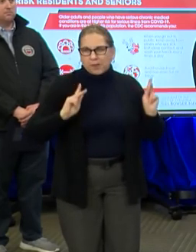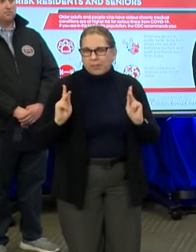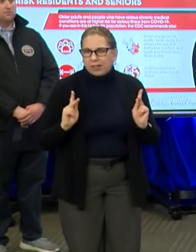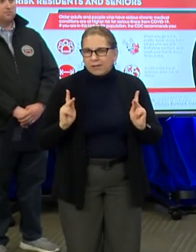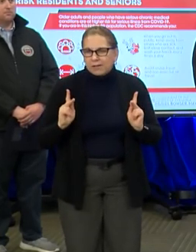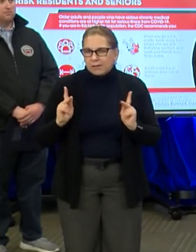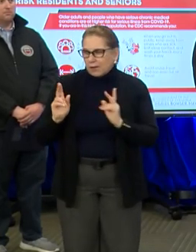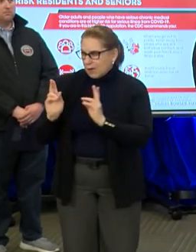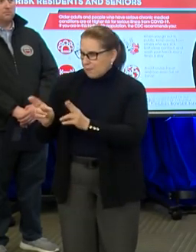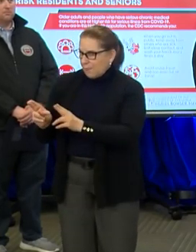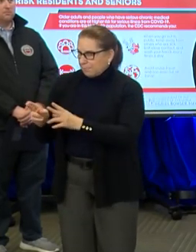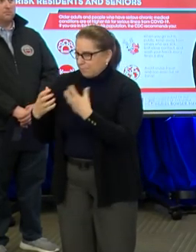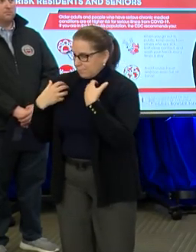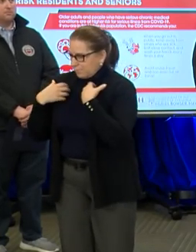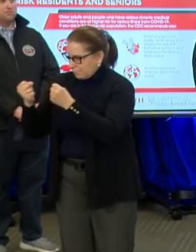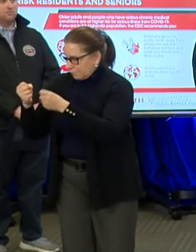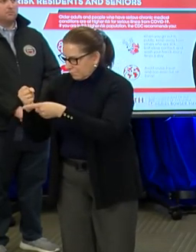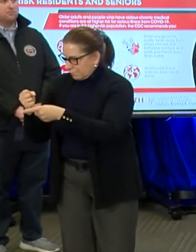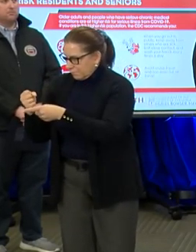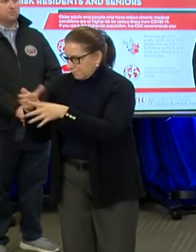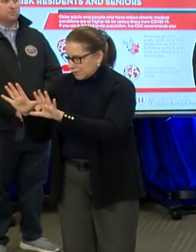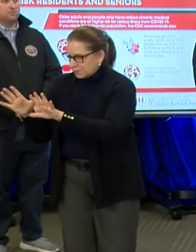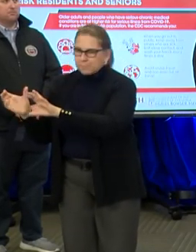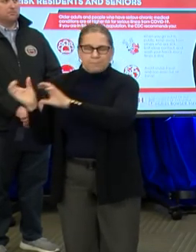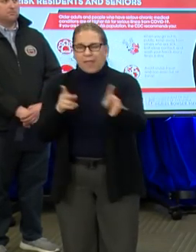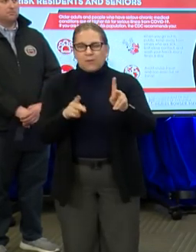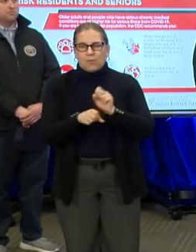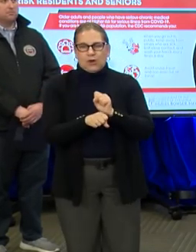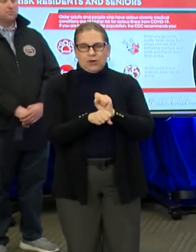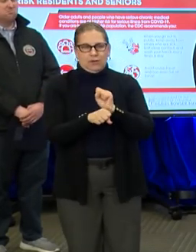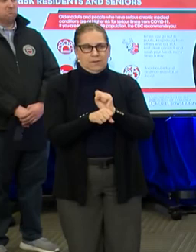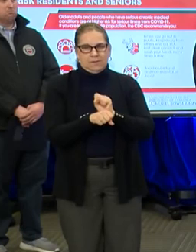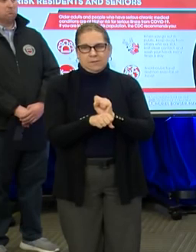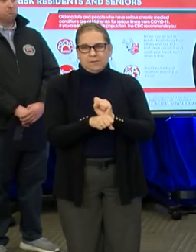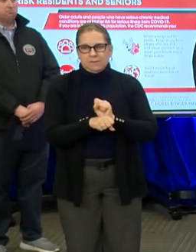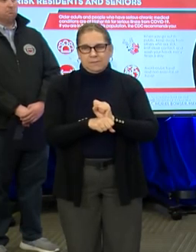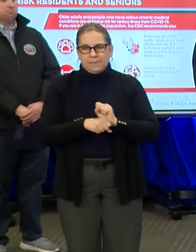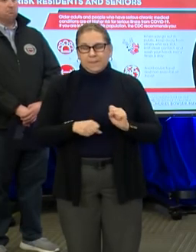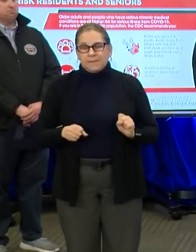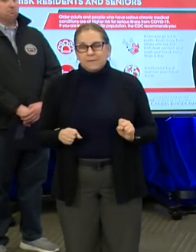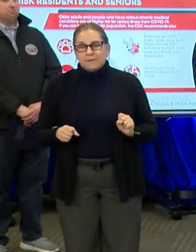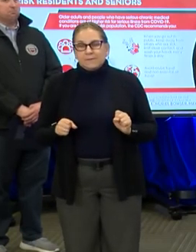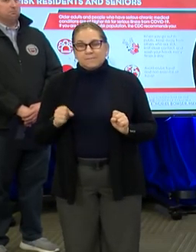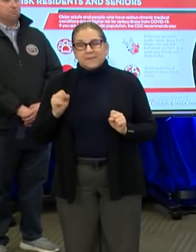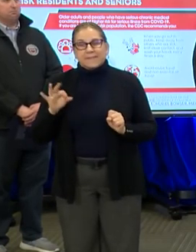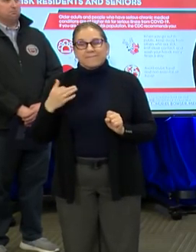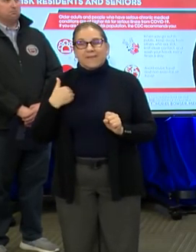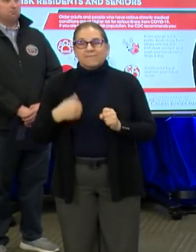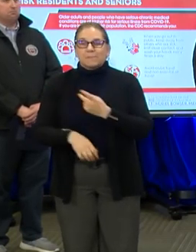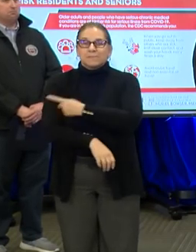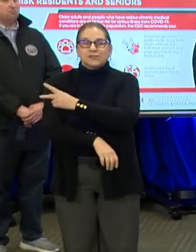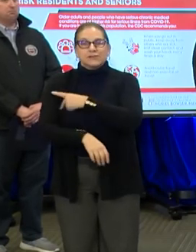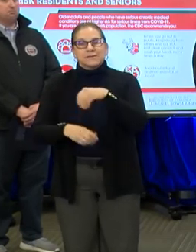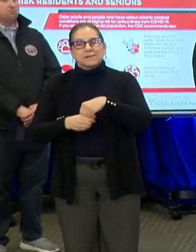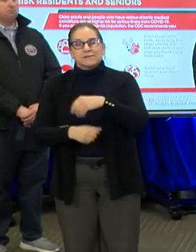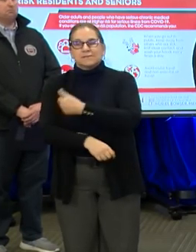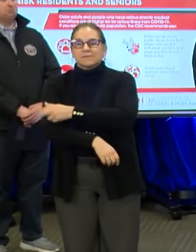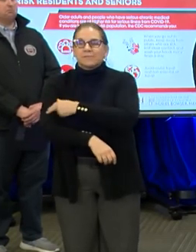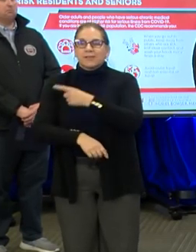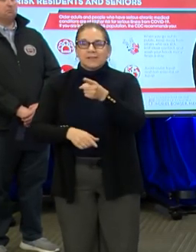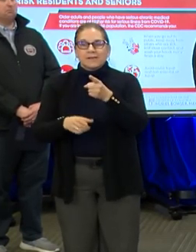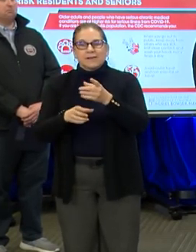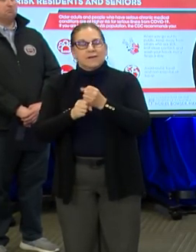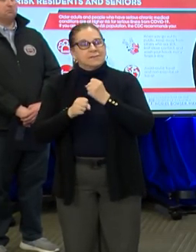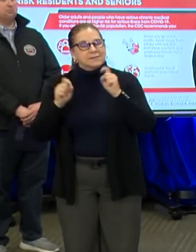pandemic. The other thing is if that there is a patient in the hospital who is being tested, the sooner we know whether or